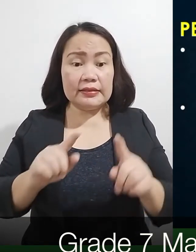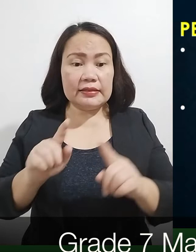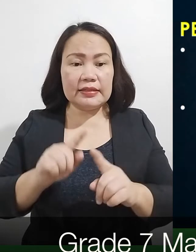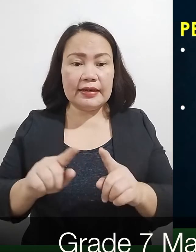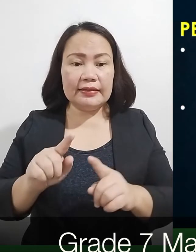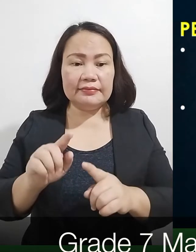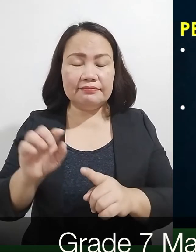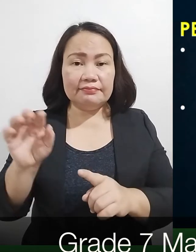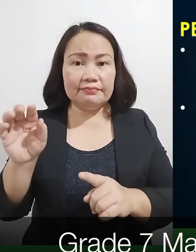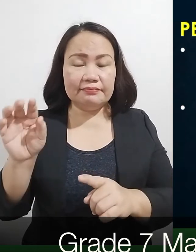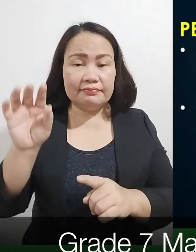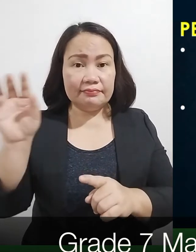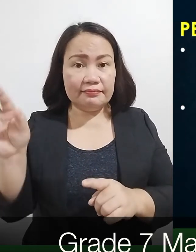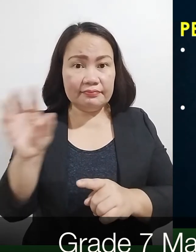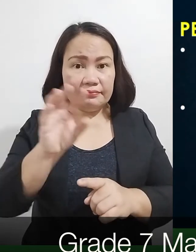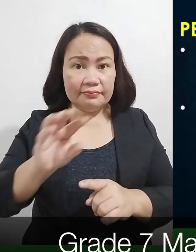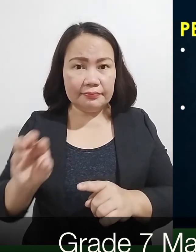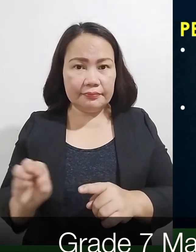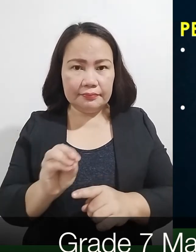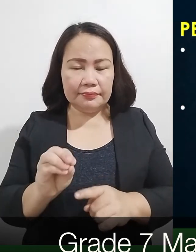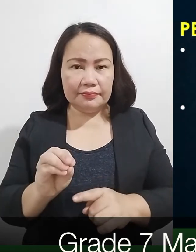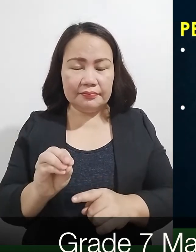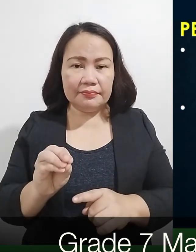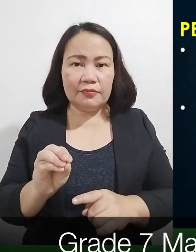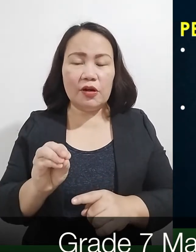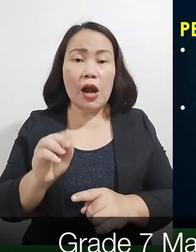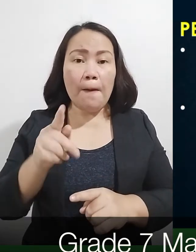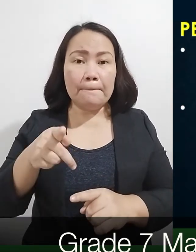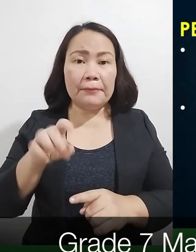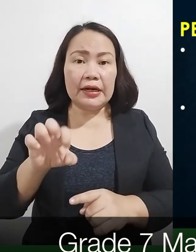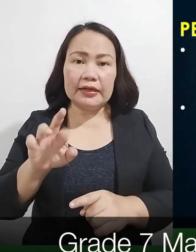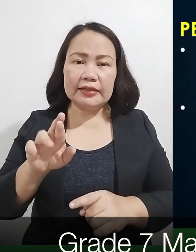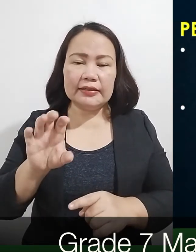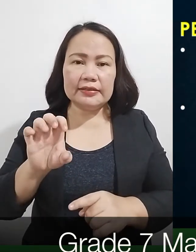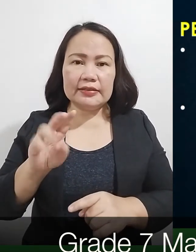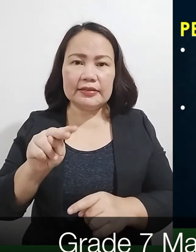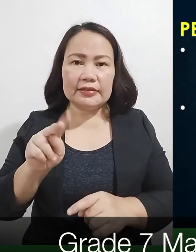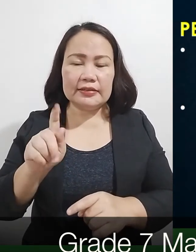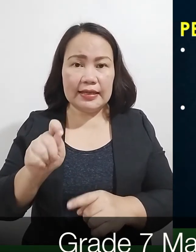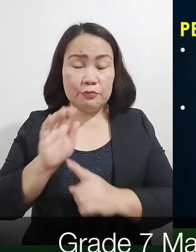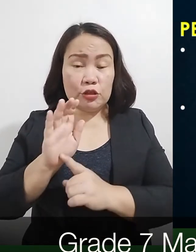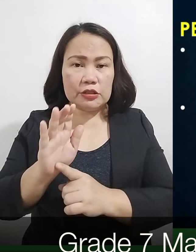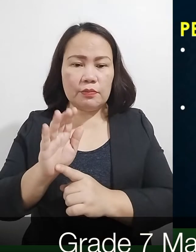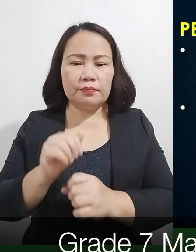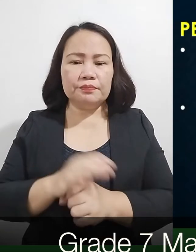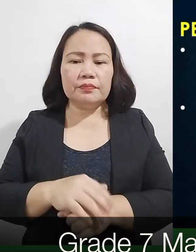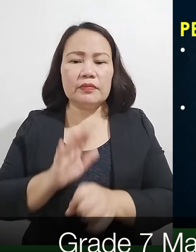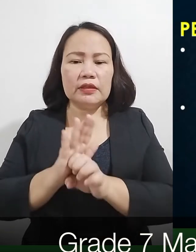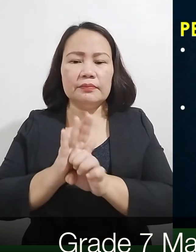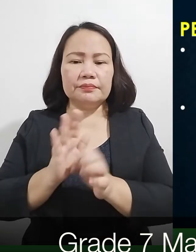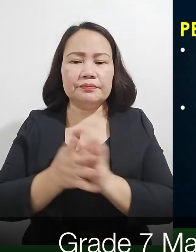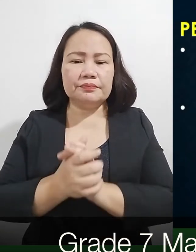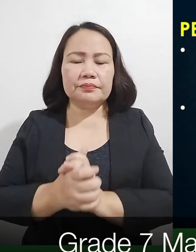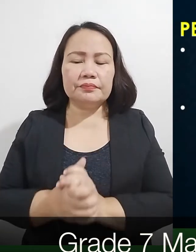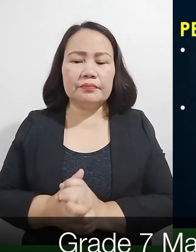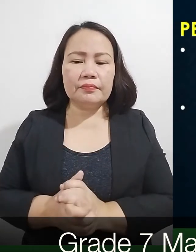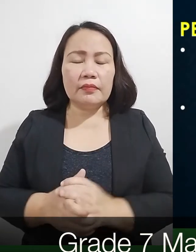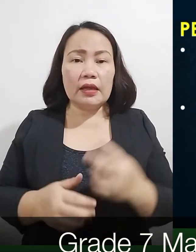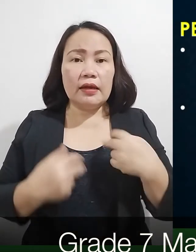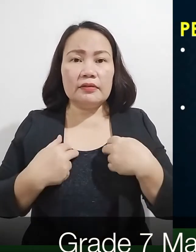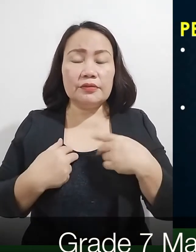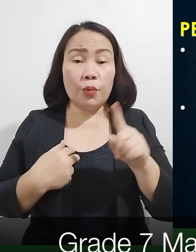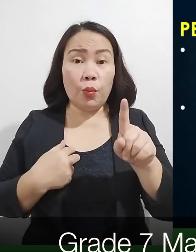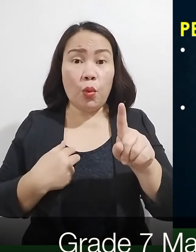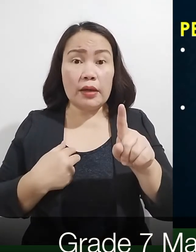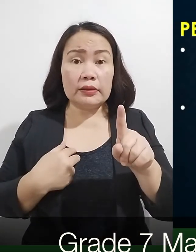I know you are all familiar with this. So, this is the symbol for the percent. Okay, let's have an example. So if